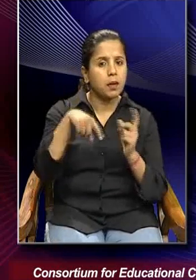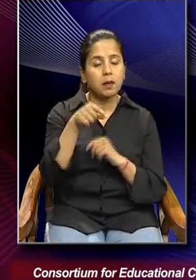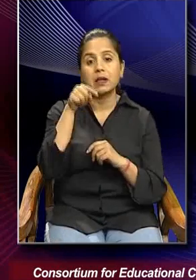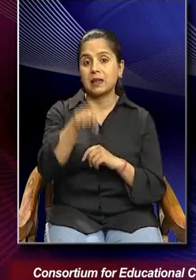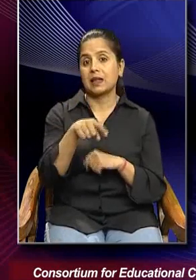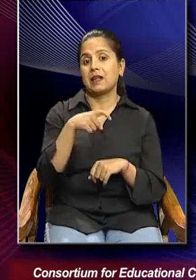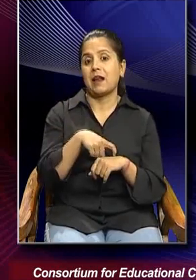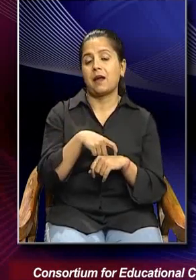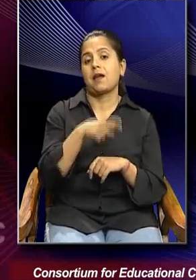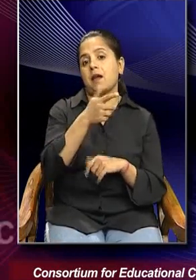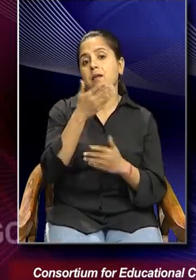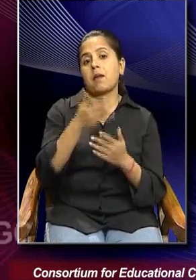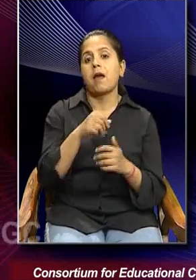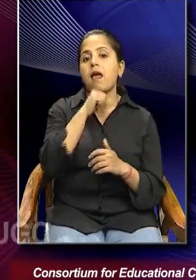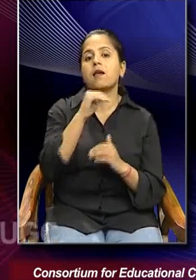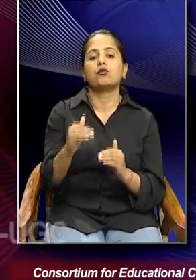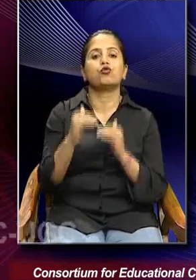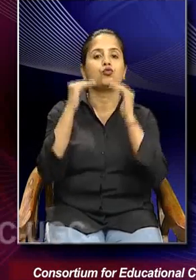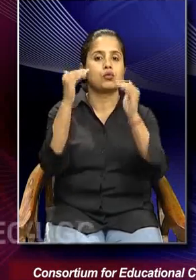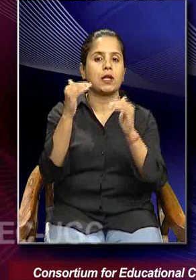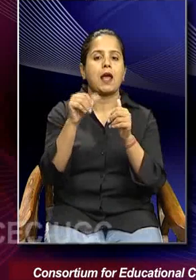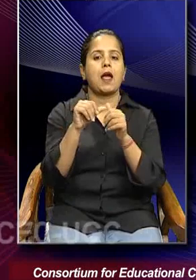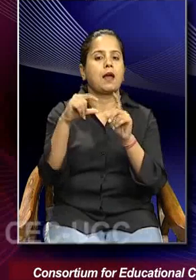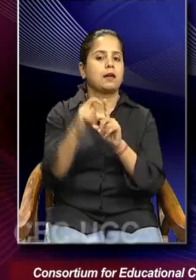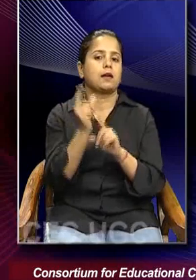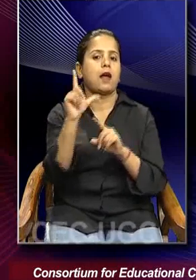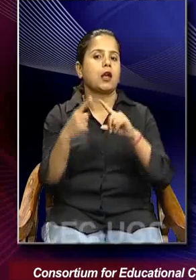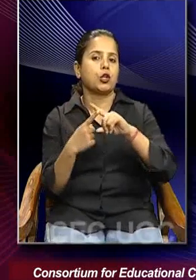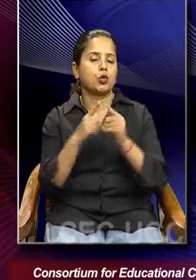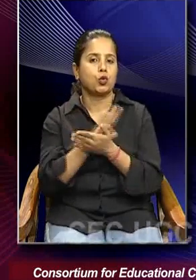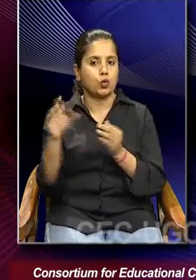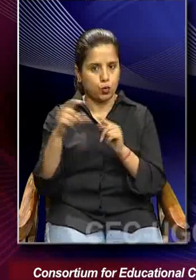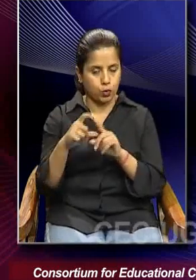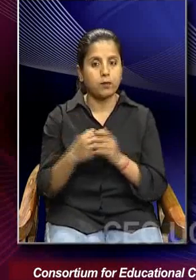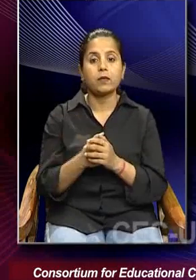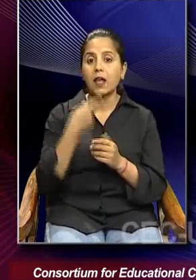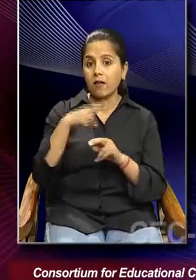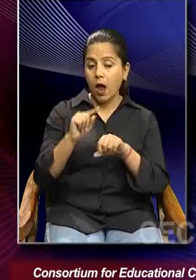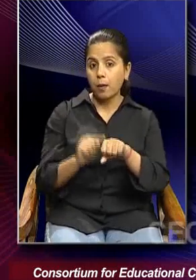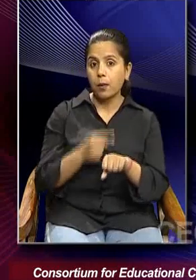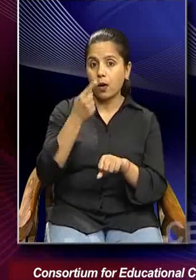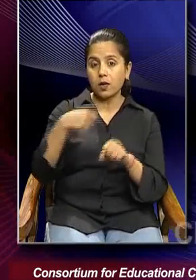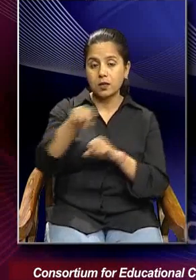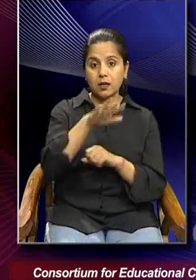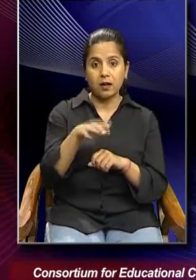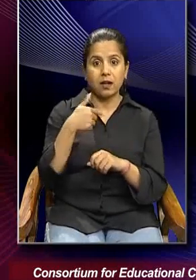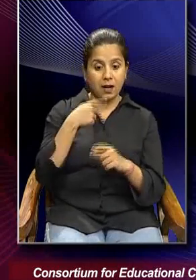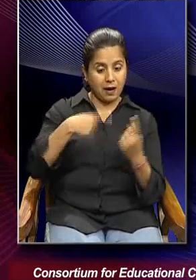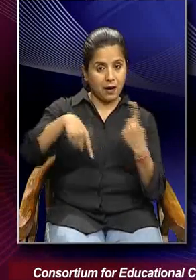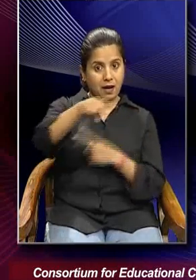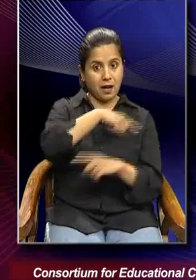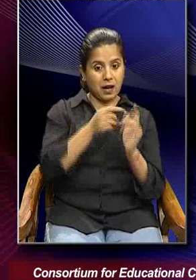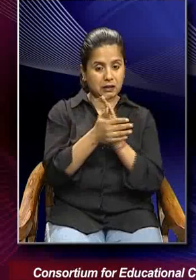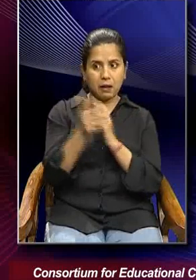that time they enter into the age group of adulthood, when if opportunities are not commensurate with their